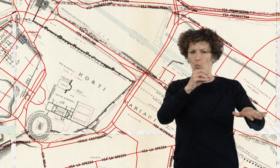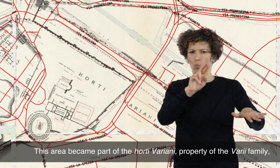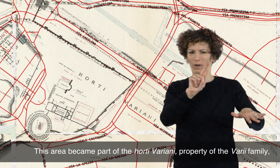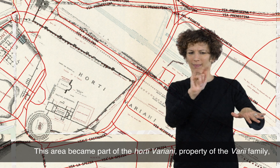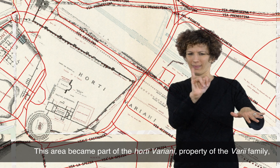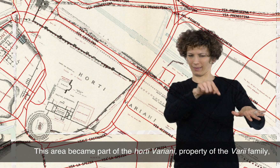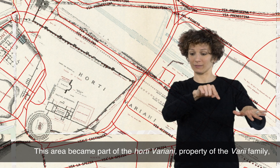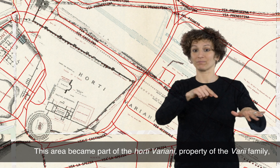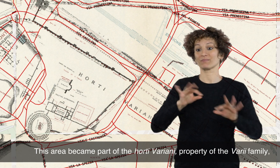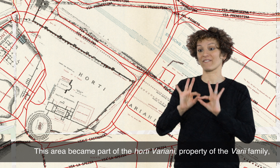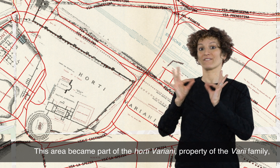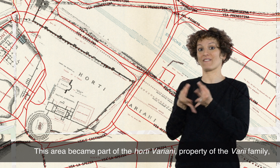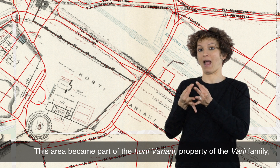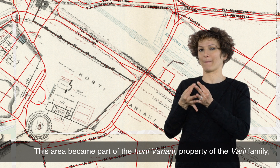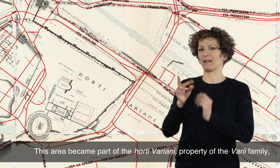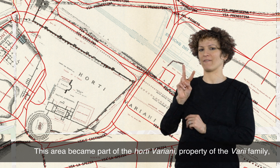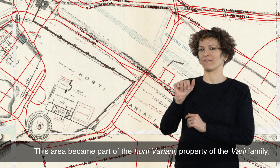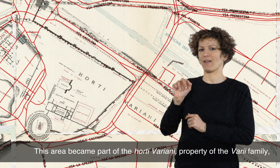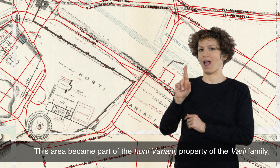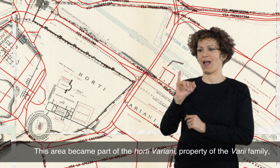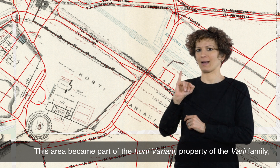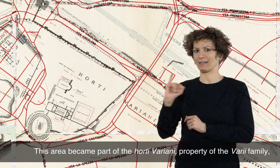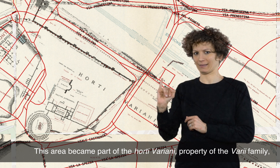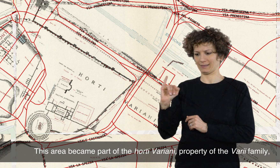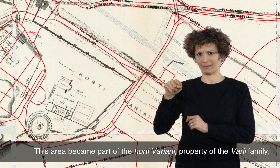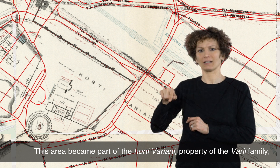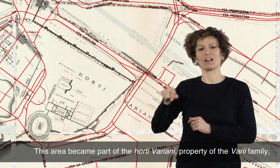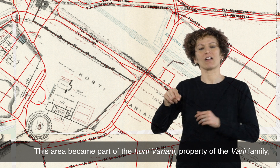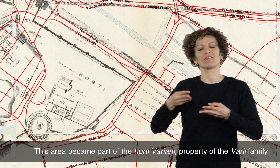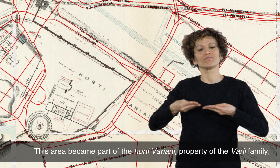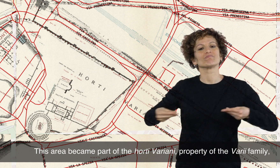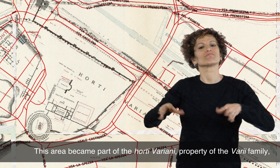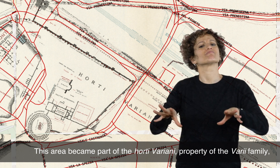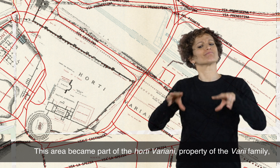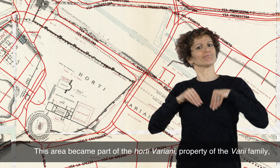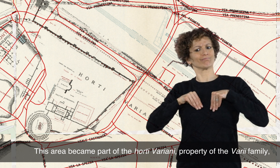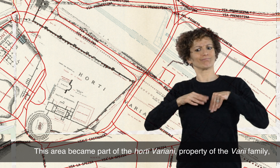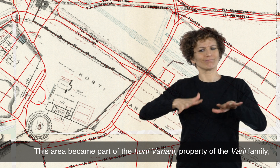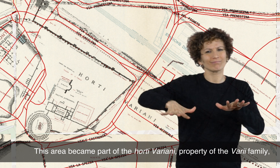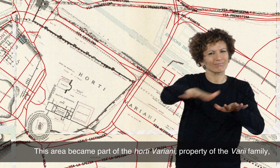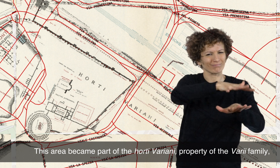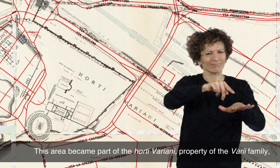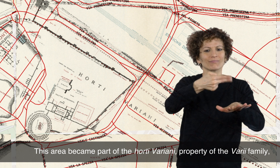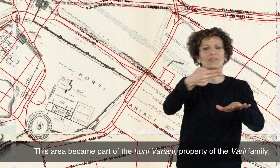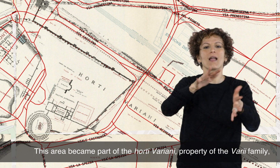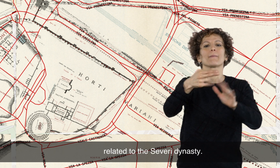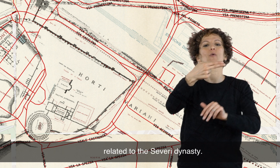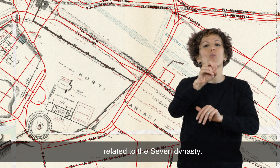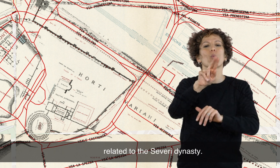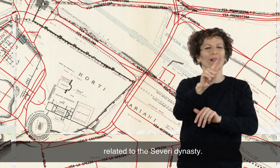This area became part of the Horti Variani, property of the Varii family, related